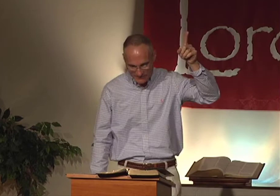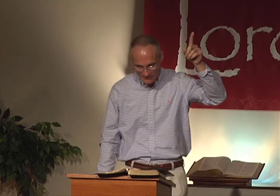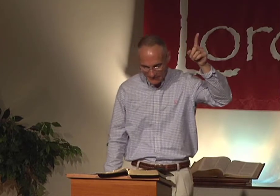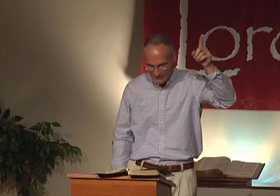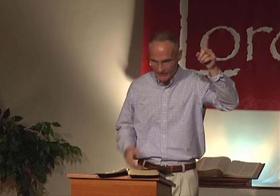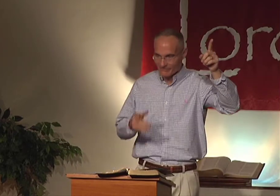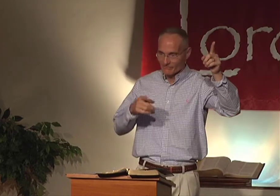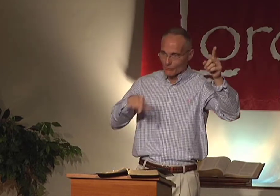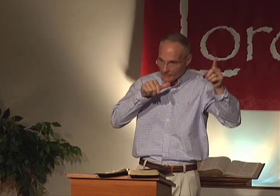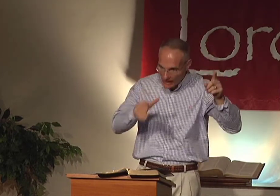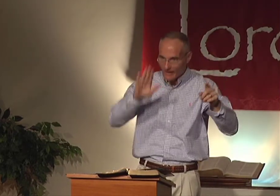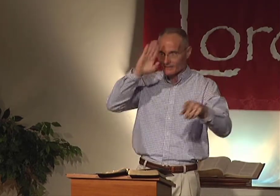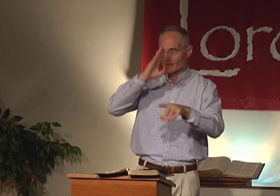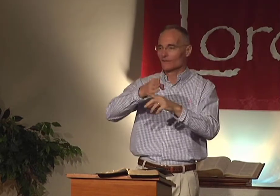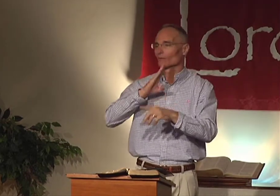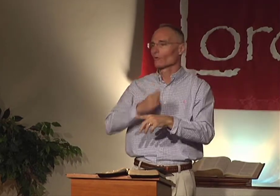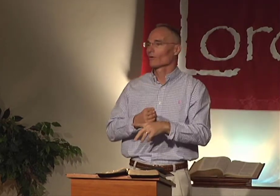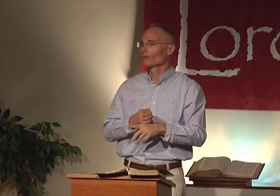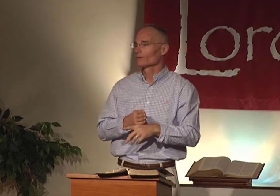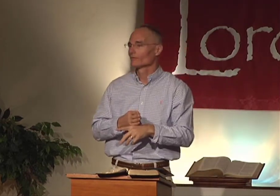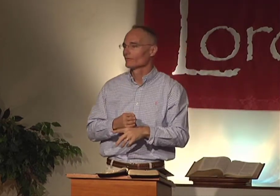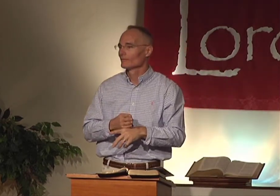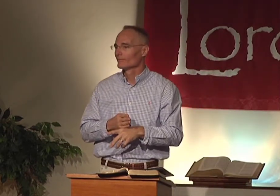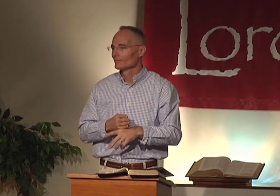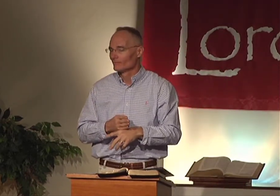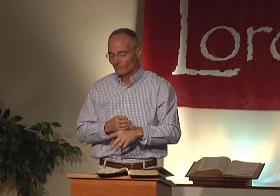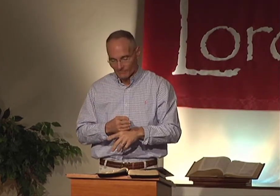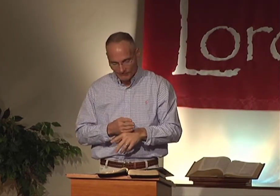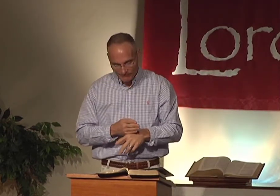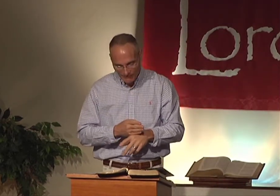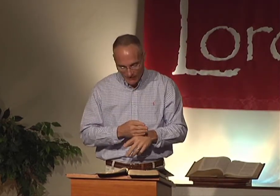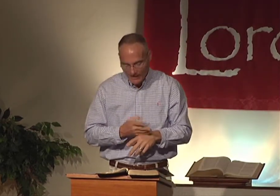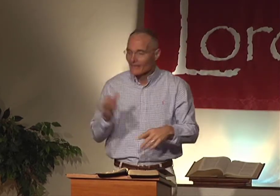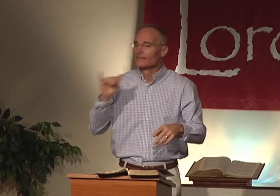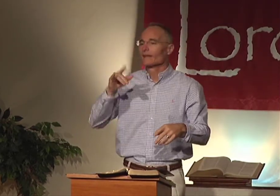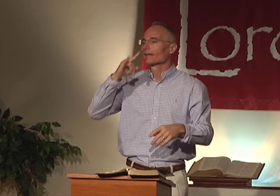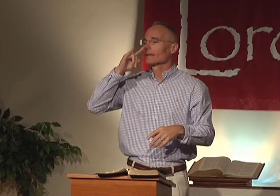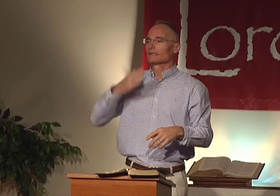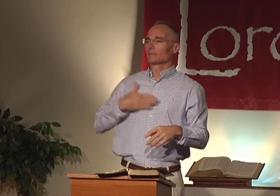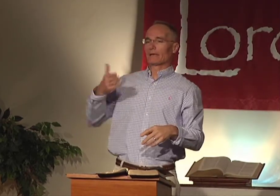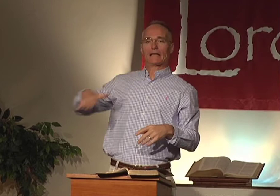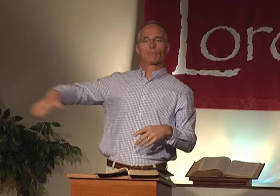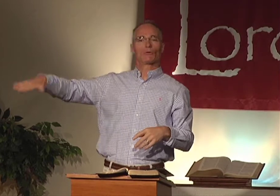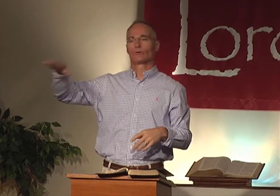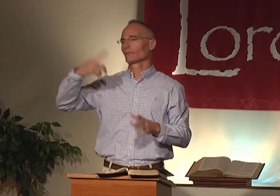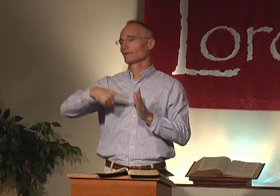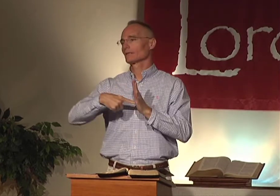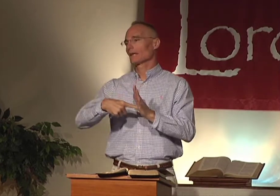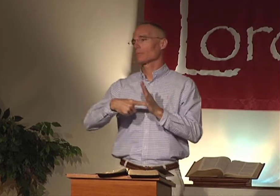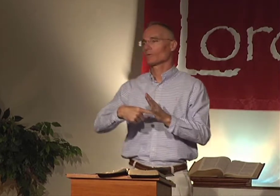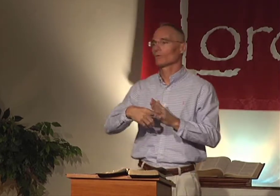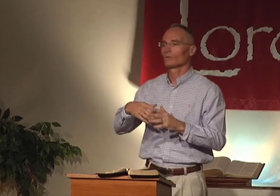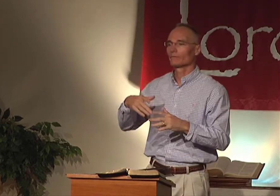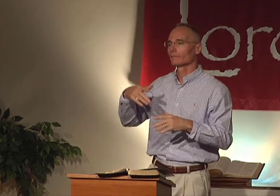interesting. You are not his son or his daughter. It's like the kids in my neighborhood, for